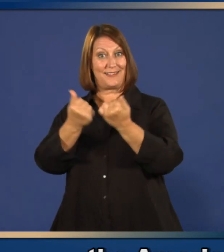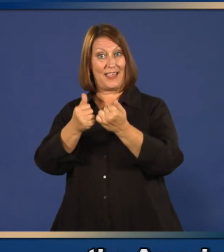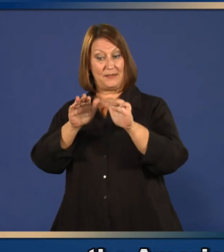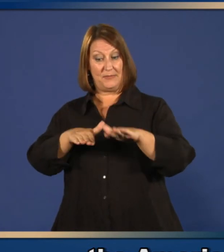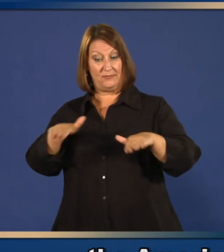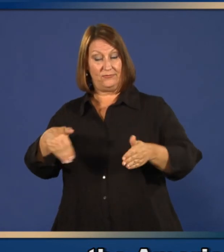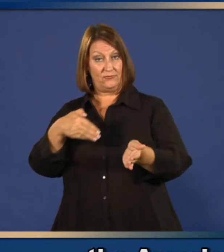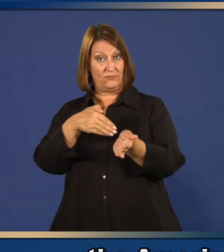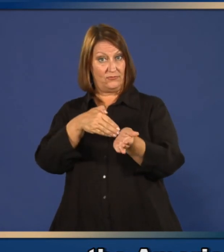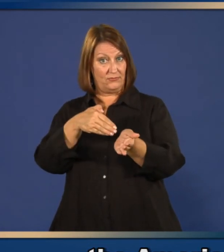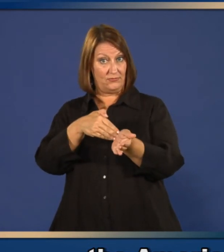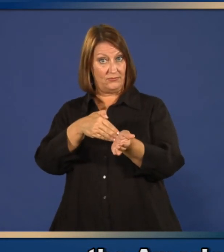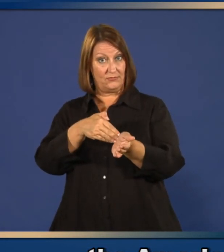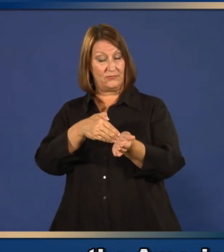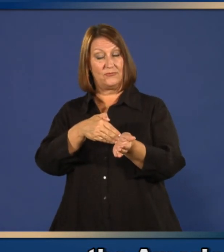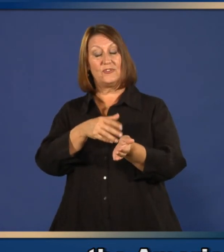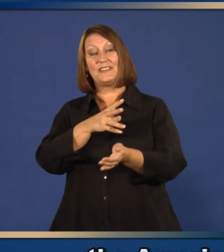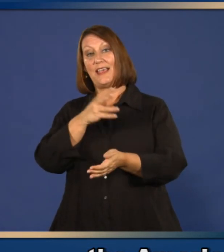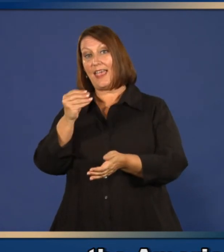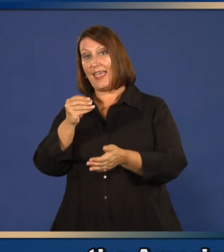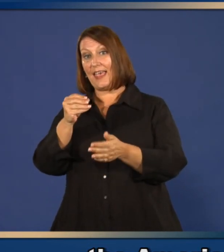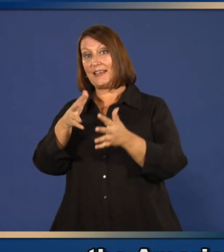of Pediatrics,